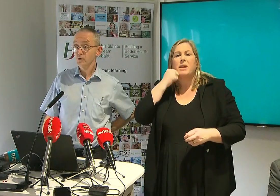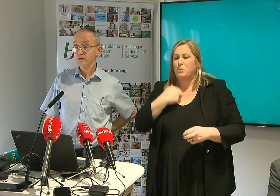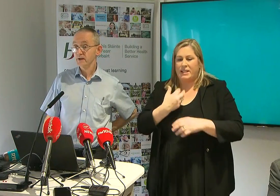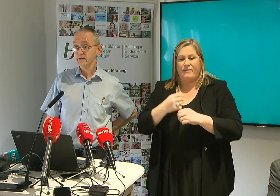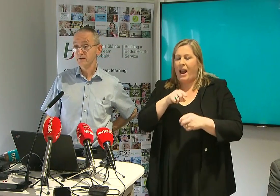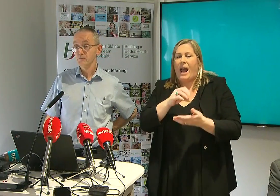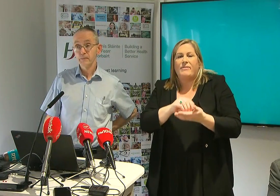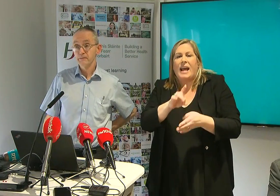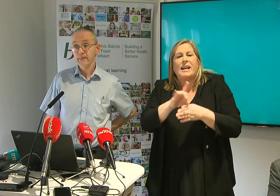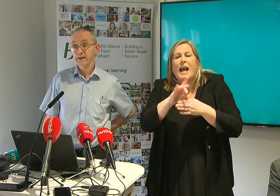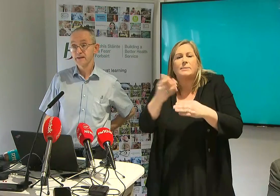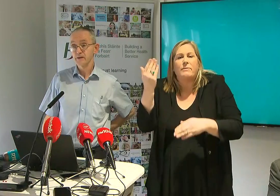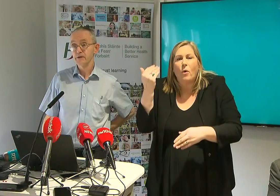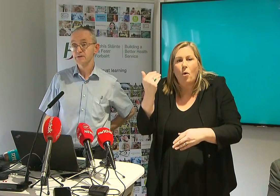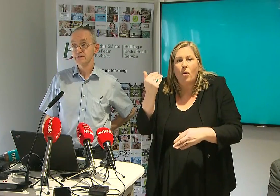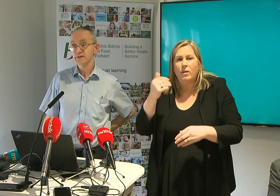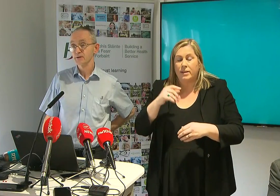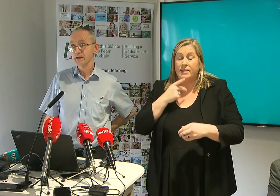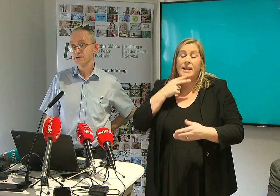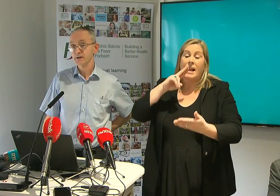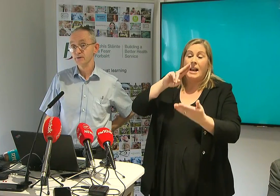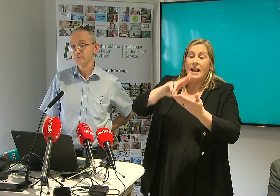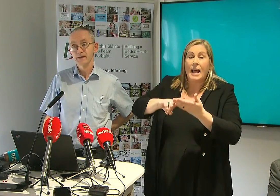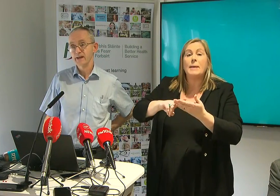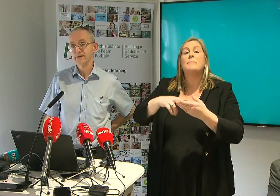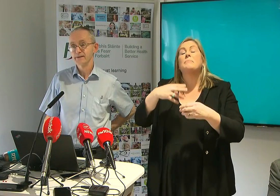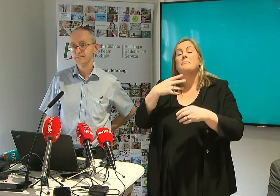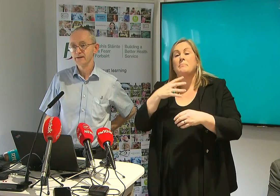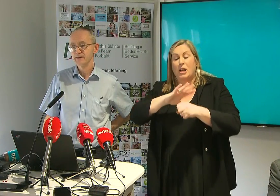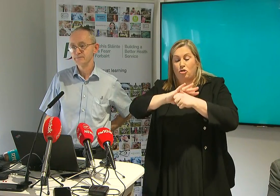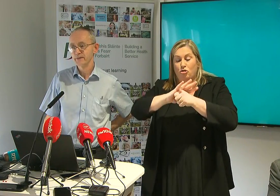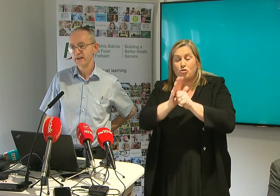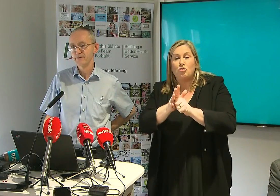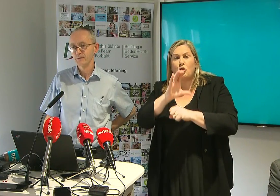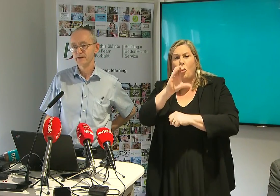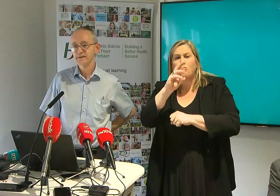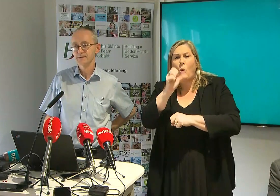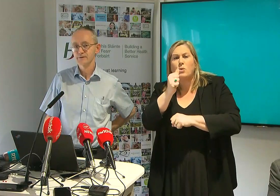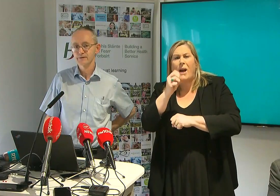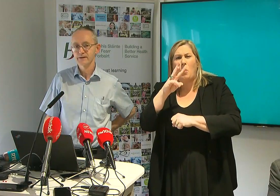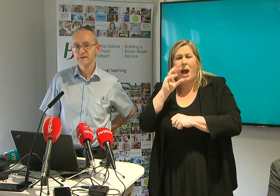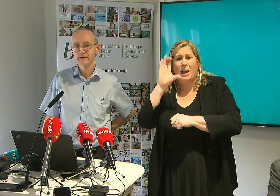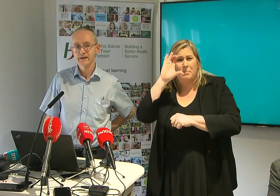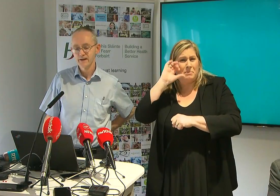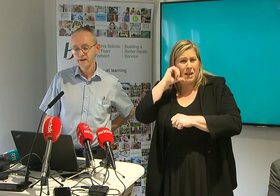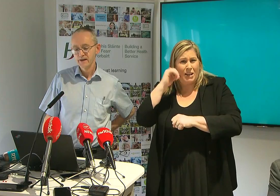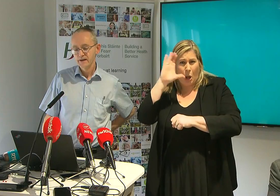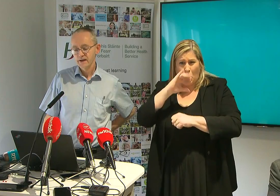called corona because some people think that the pictures of it look like a crown. I can't see it myself, but that's why it's called a